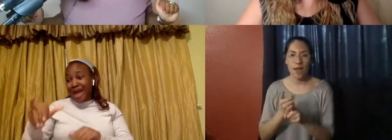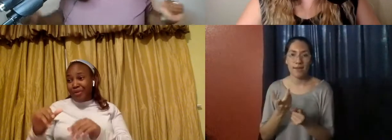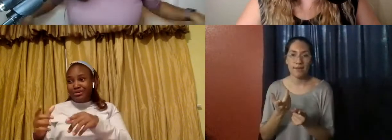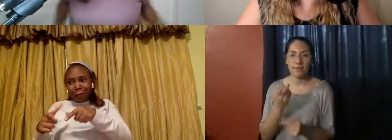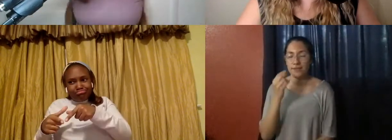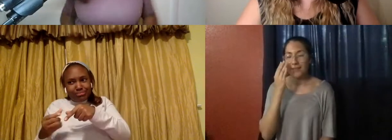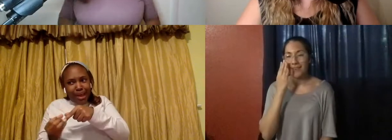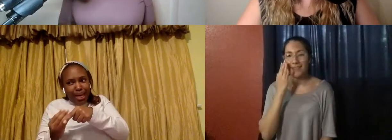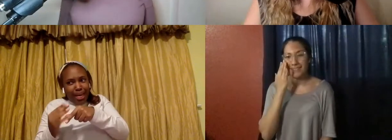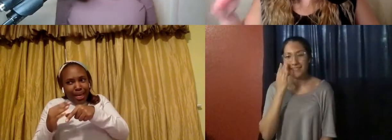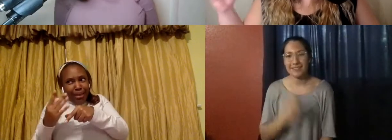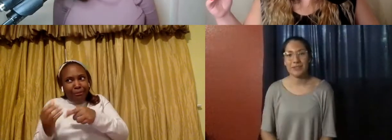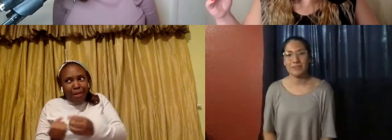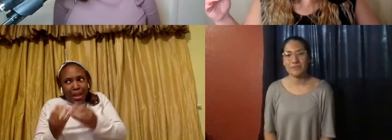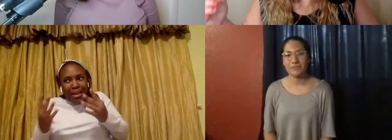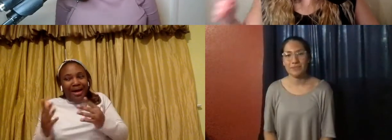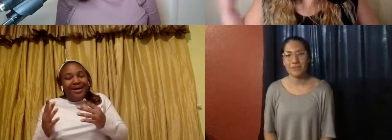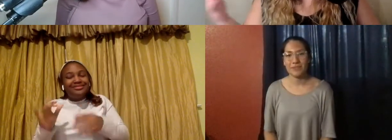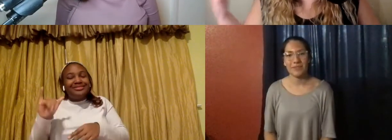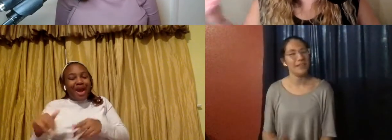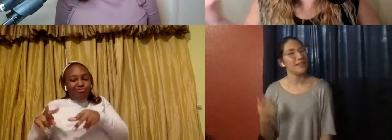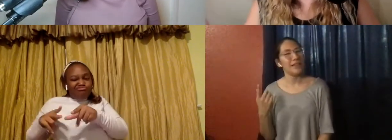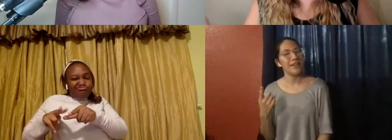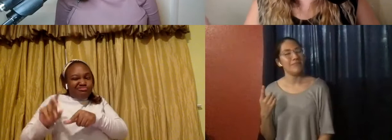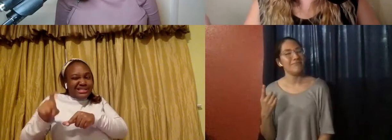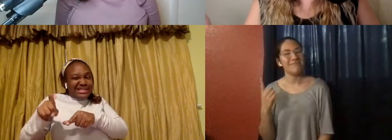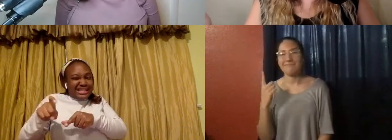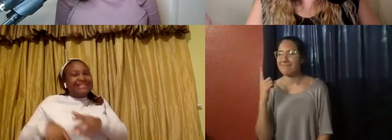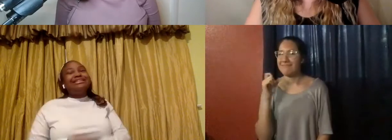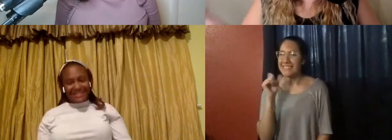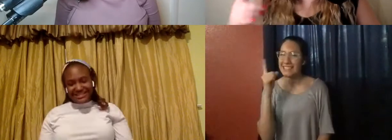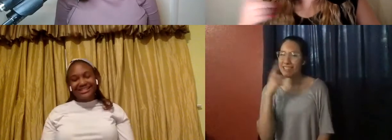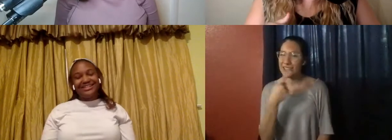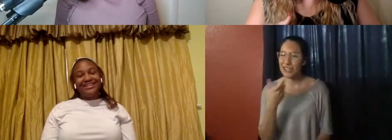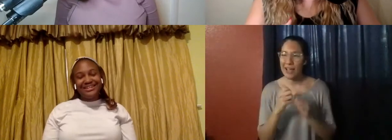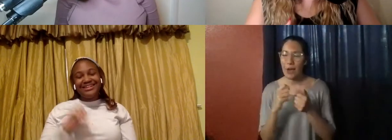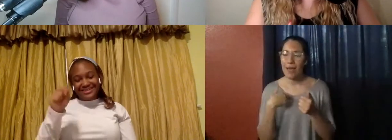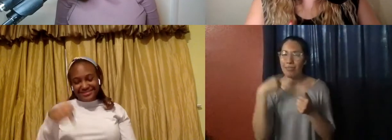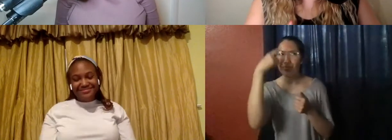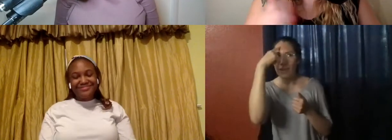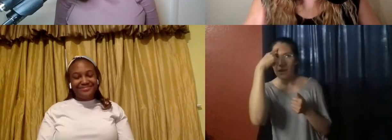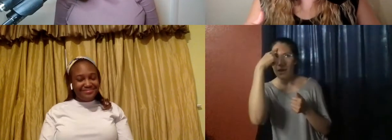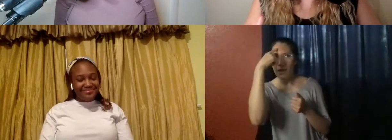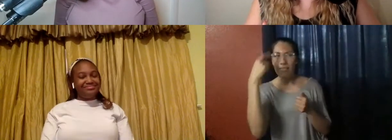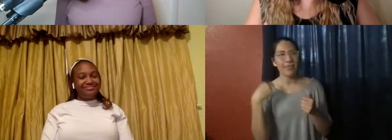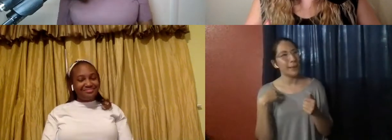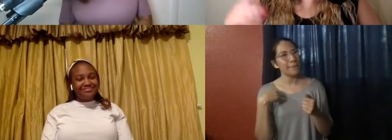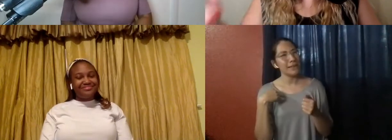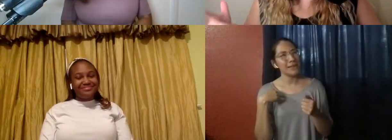now. Like, what? That didn't look like how I thought it was gonna look. Let me reference back to my sources and